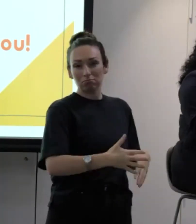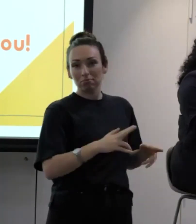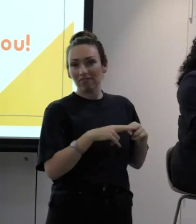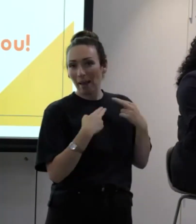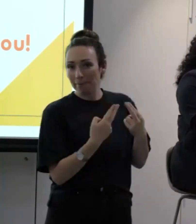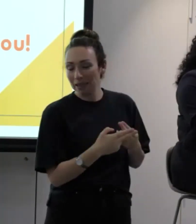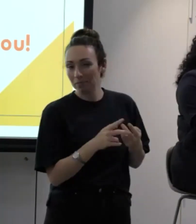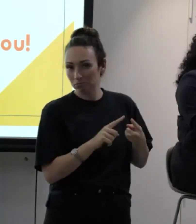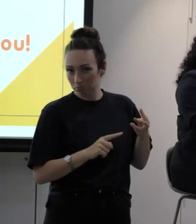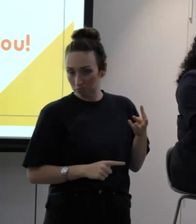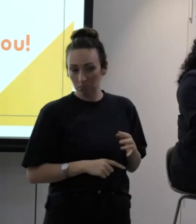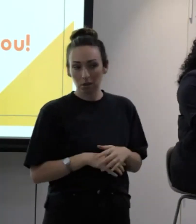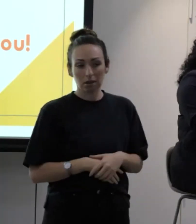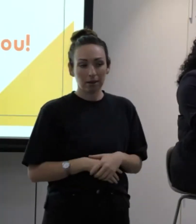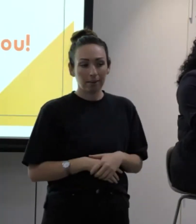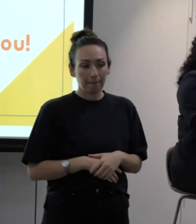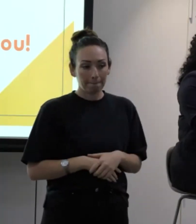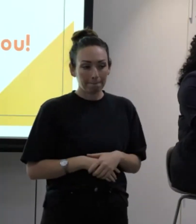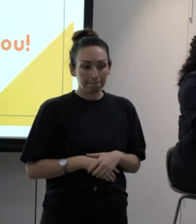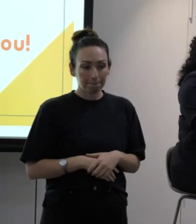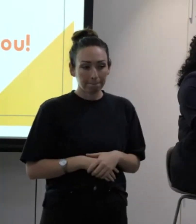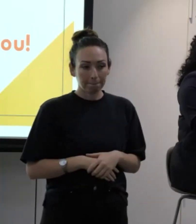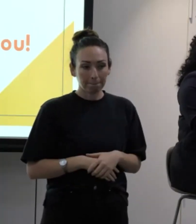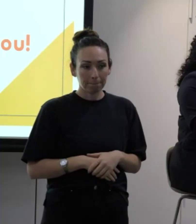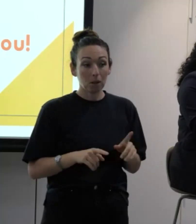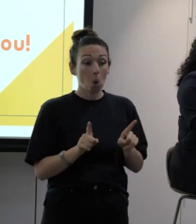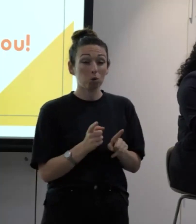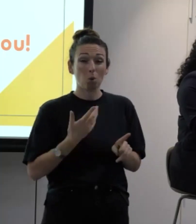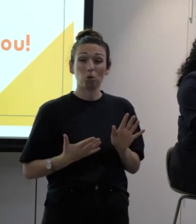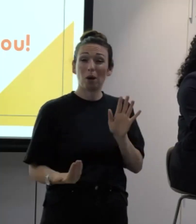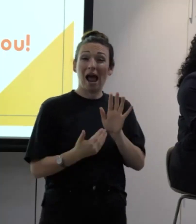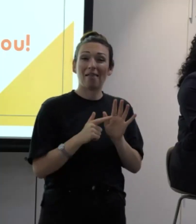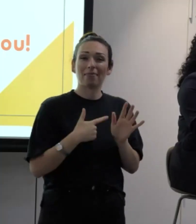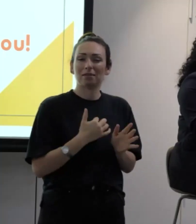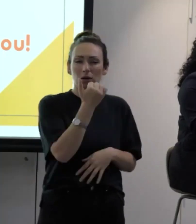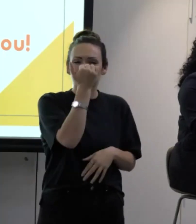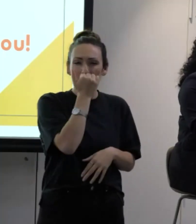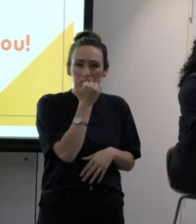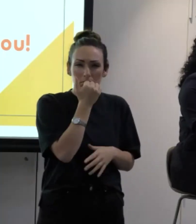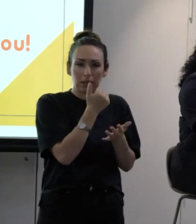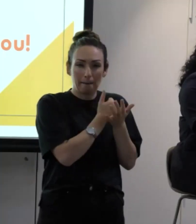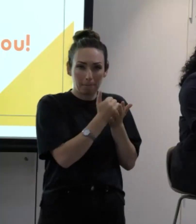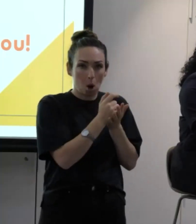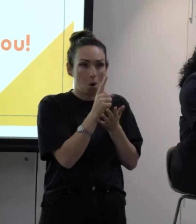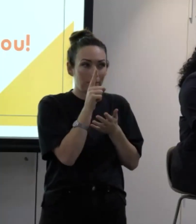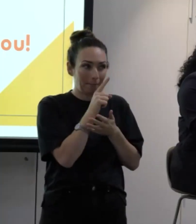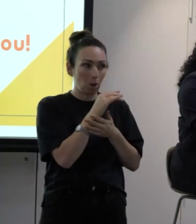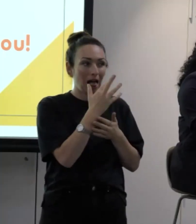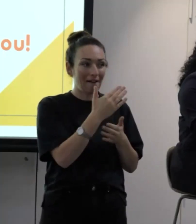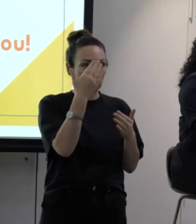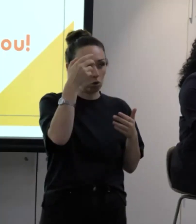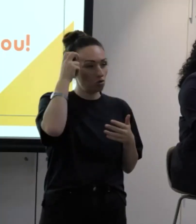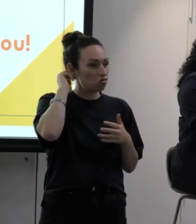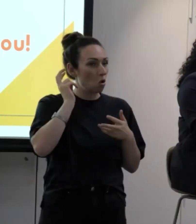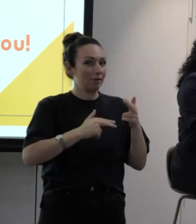terms of, but also I'm going to say that only accounts for a very, very small proportion of children with neurodevelopmental disorders. Most